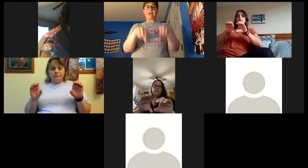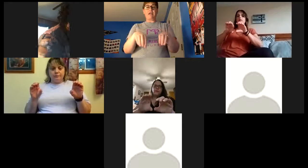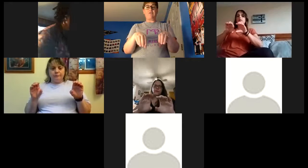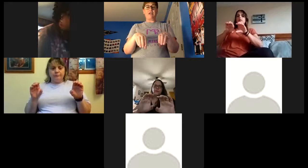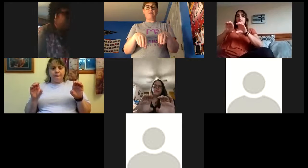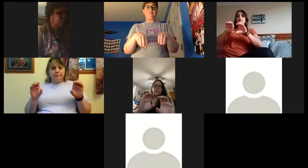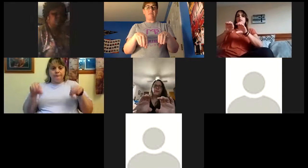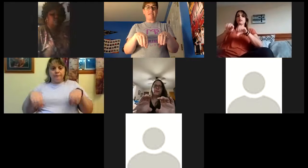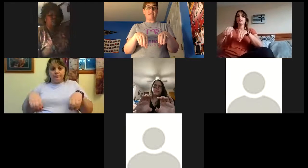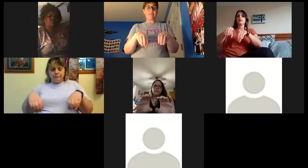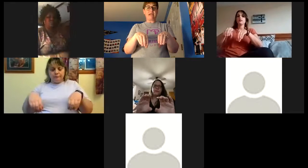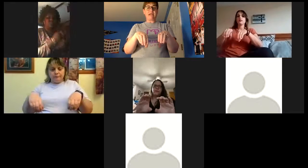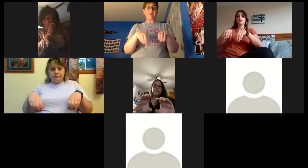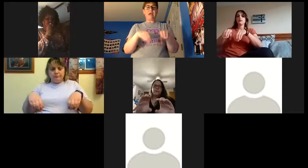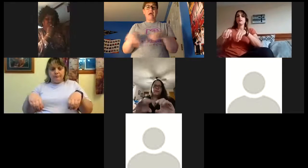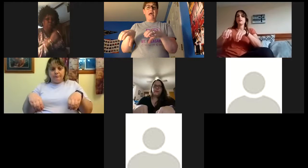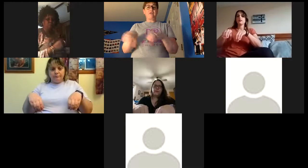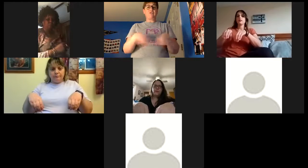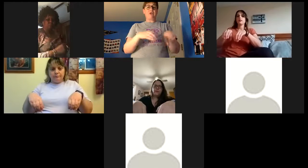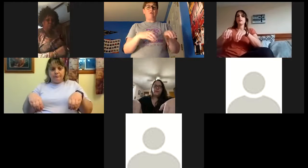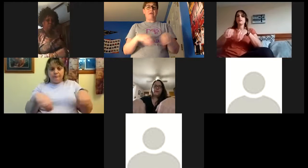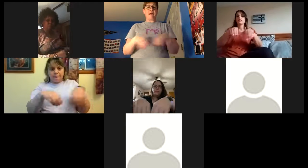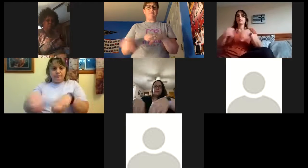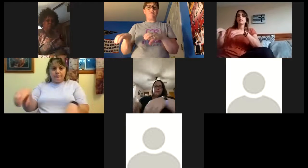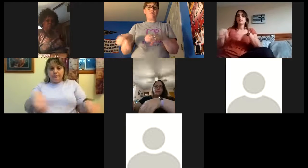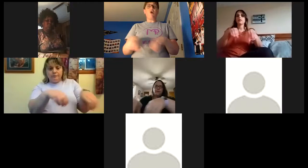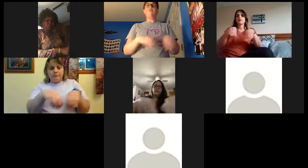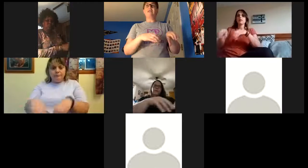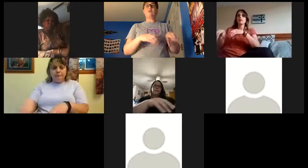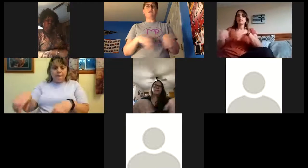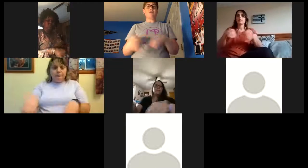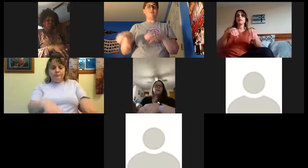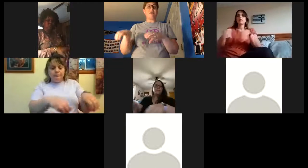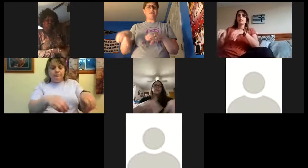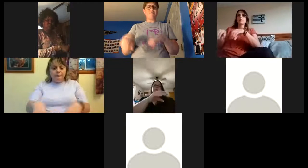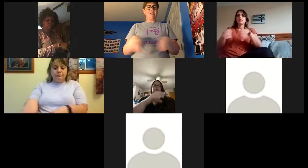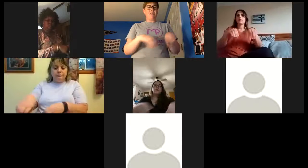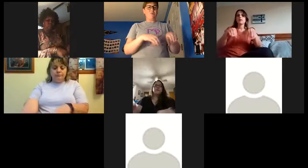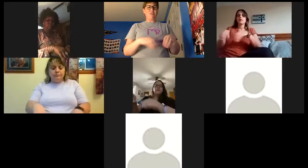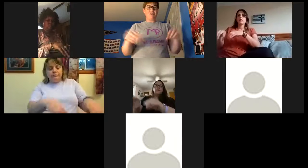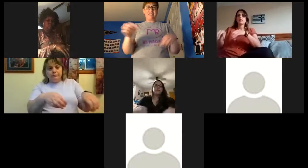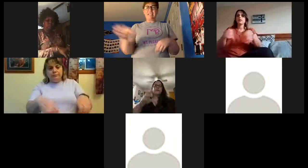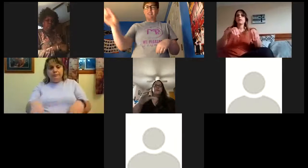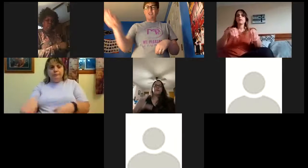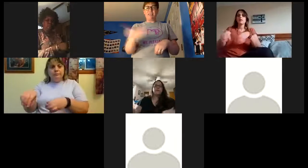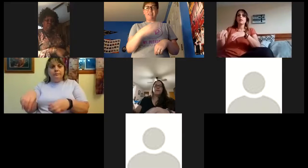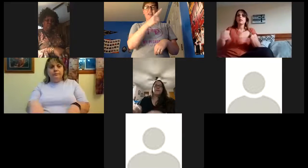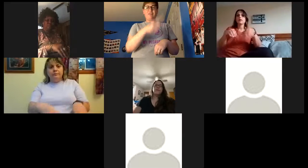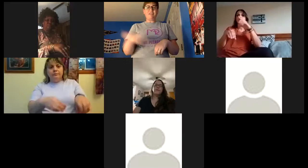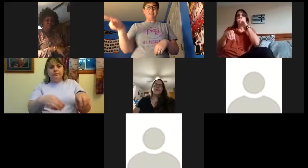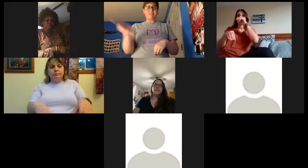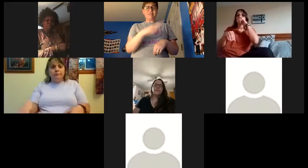and right-handers, and you're facing them down and you're just going back and forth. Almost like one of those, what are those things that you hit